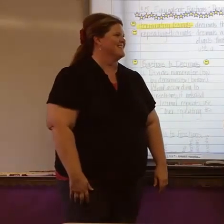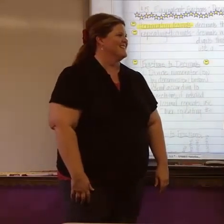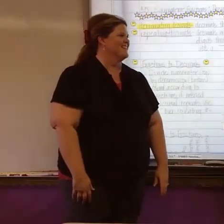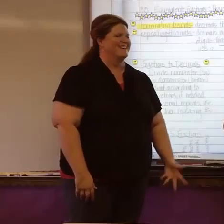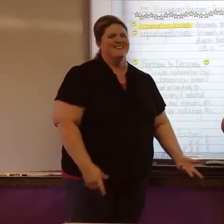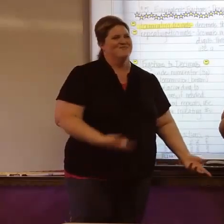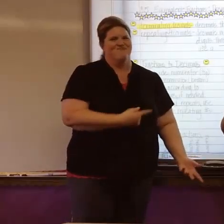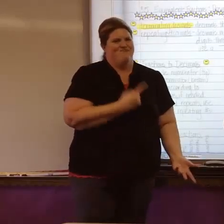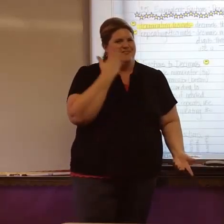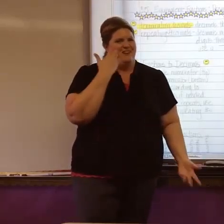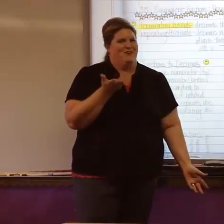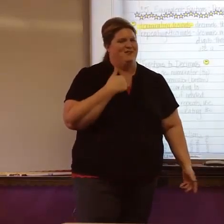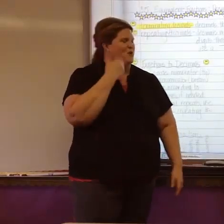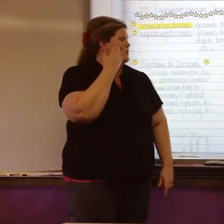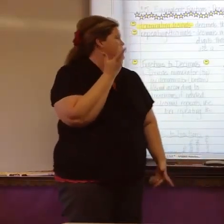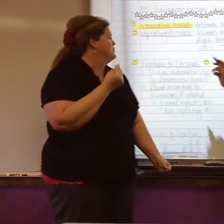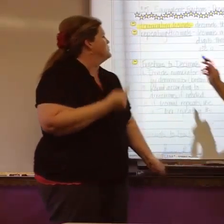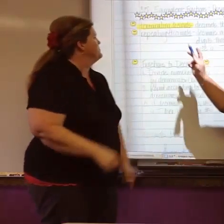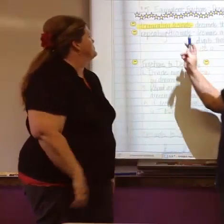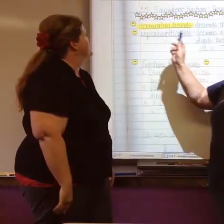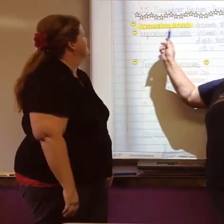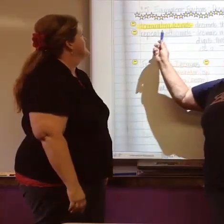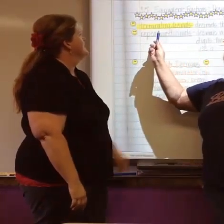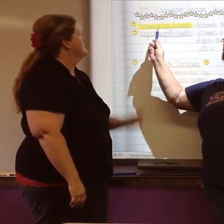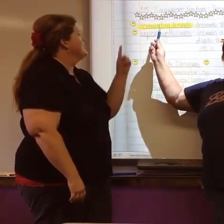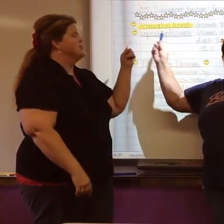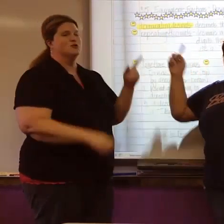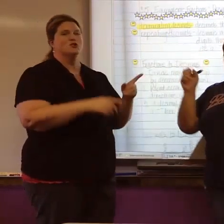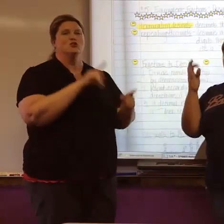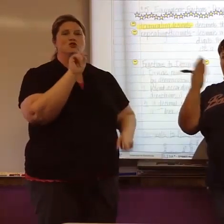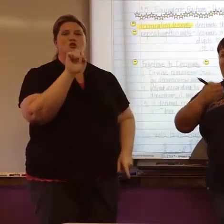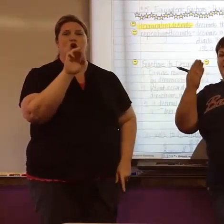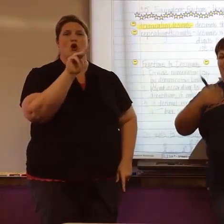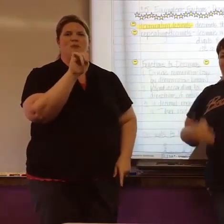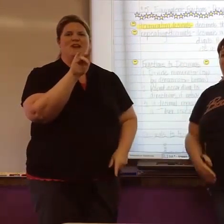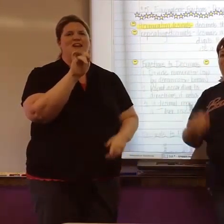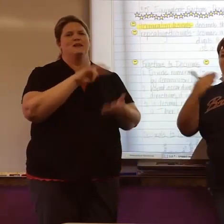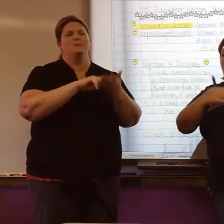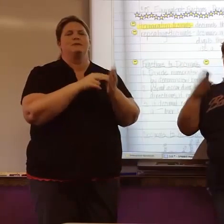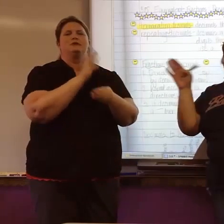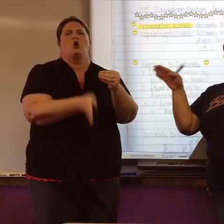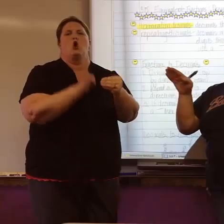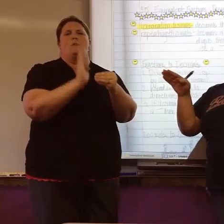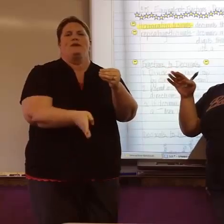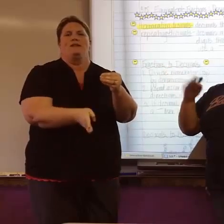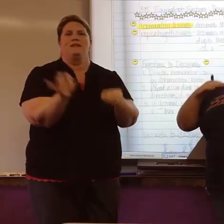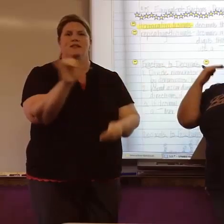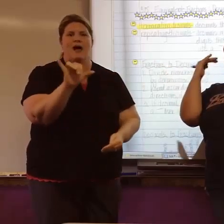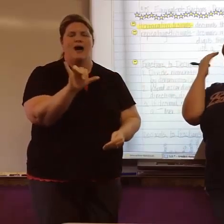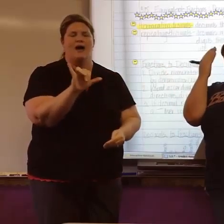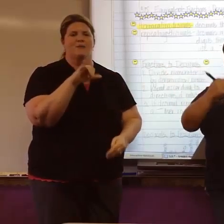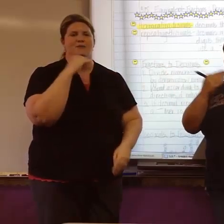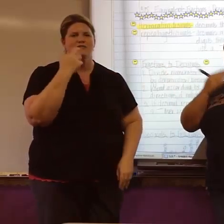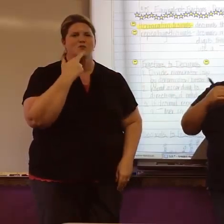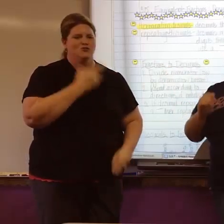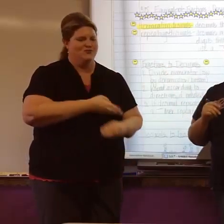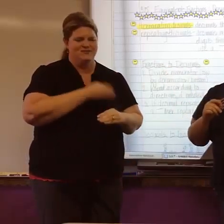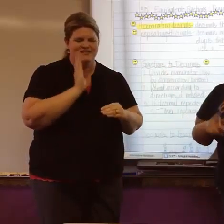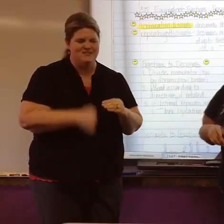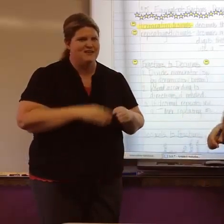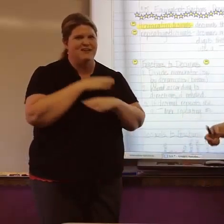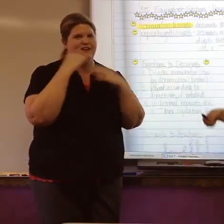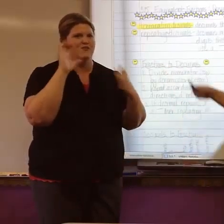I got nothing. I got nothing for you. Terminating. That means ending. The end. Like Mrs. Rachel is obviously at the end